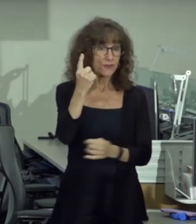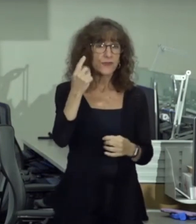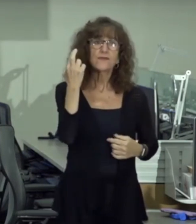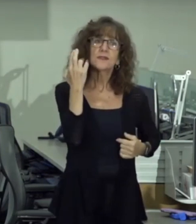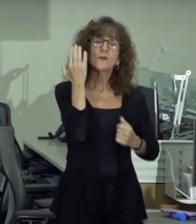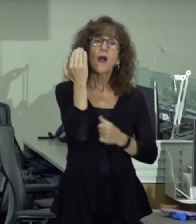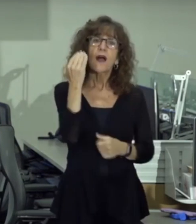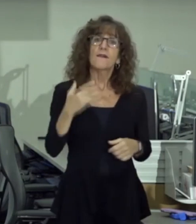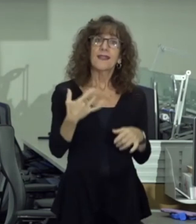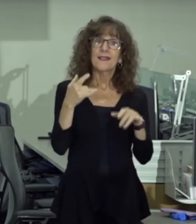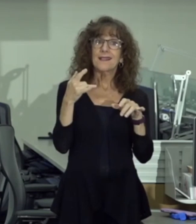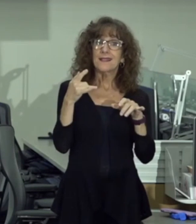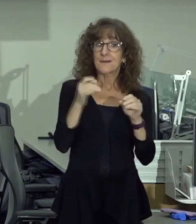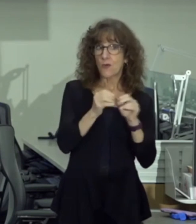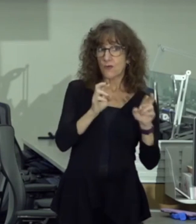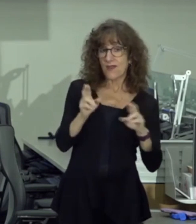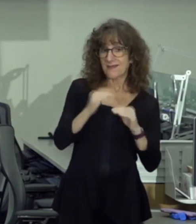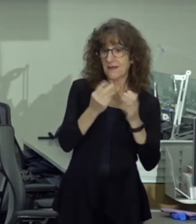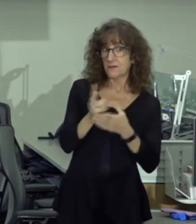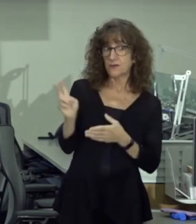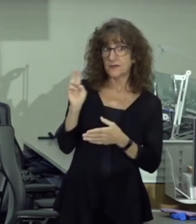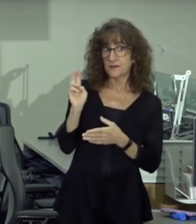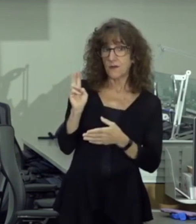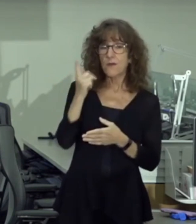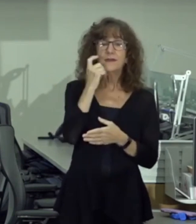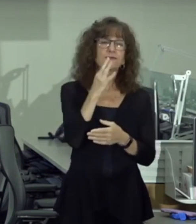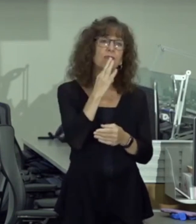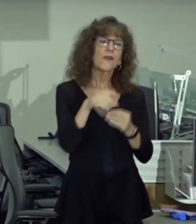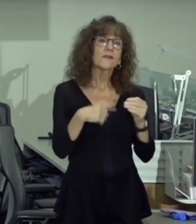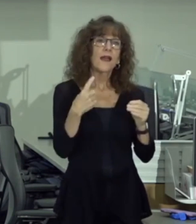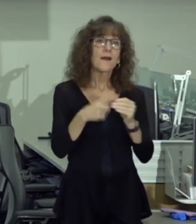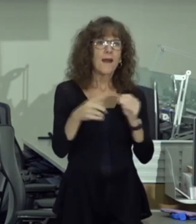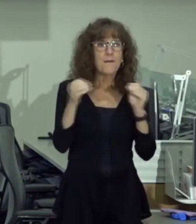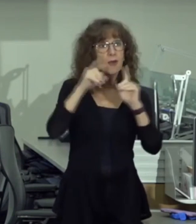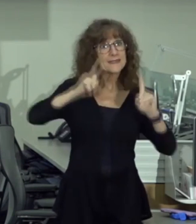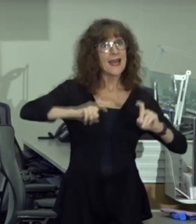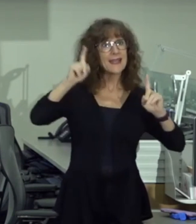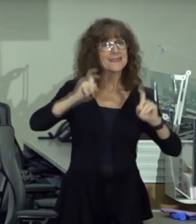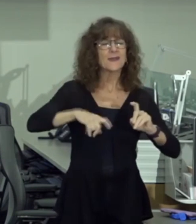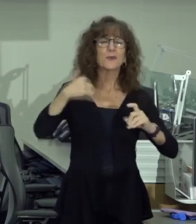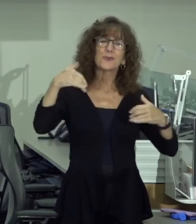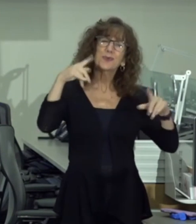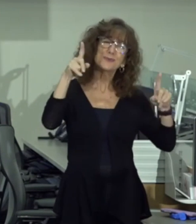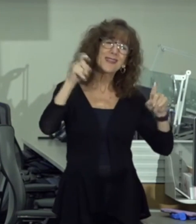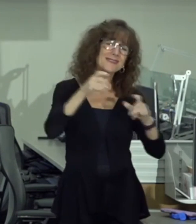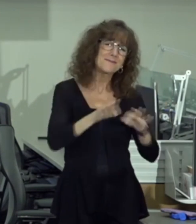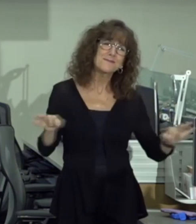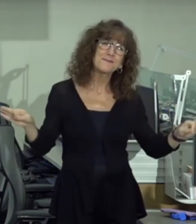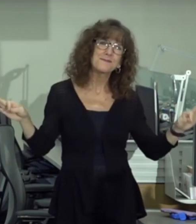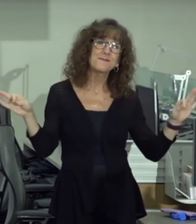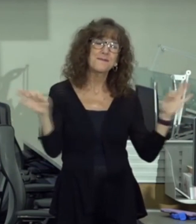reason that we believe that we are more ready now is because when we talked about additional testing, and the testing is so critically important for